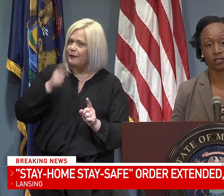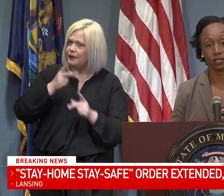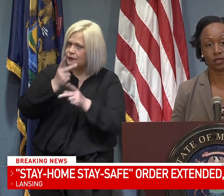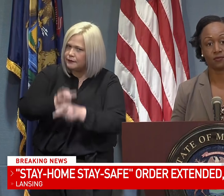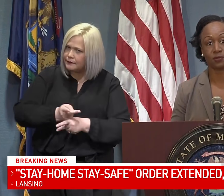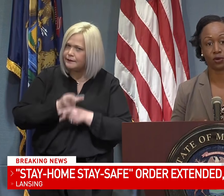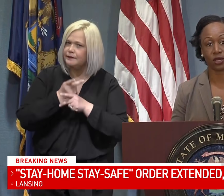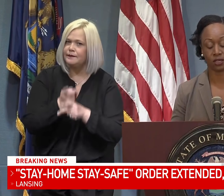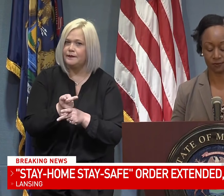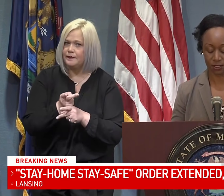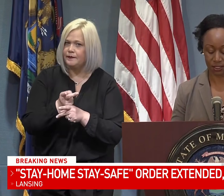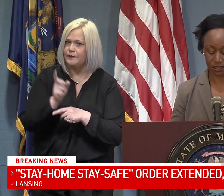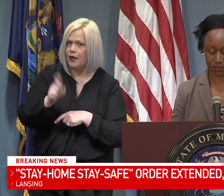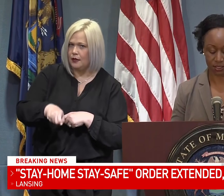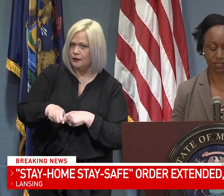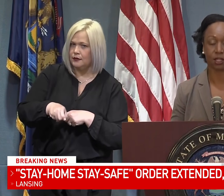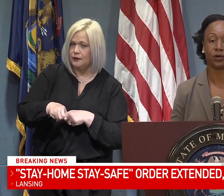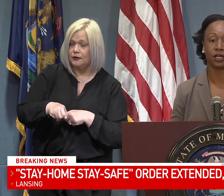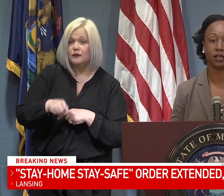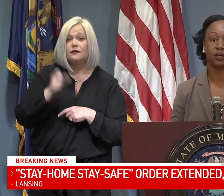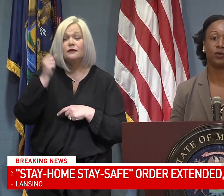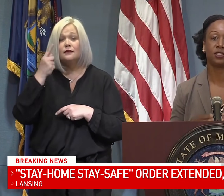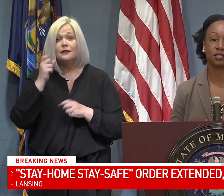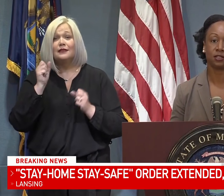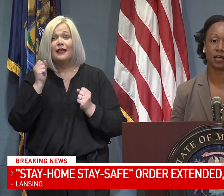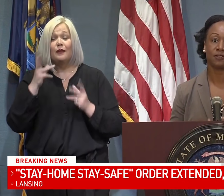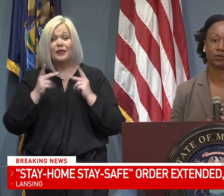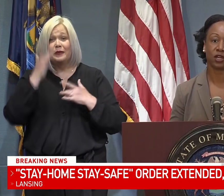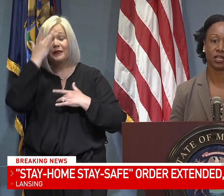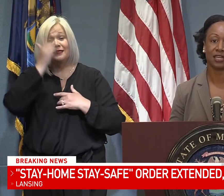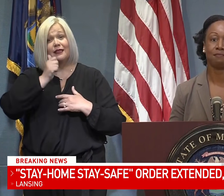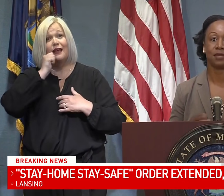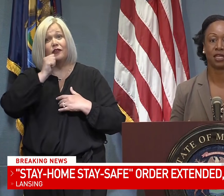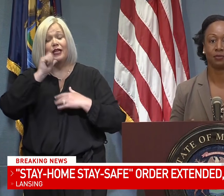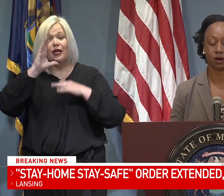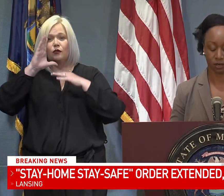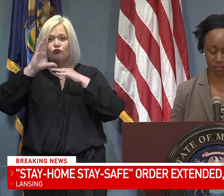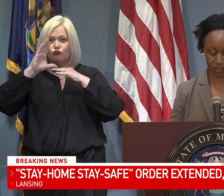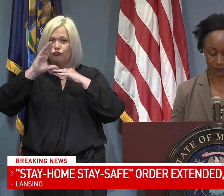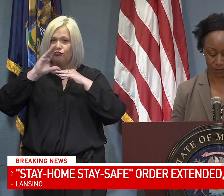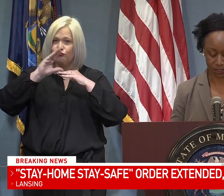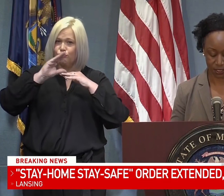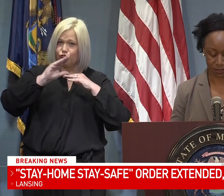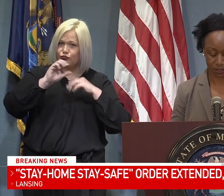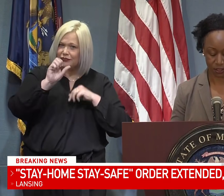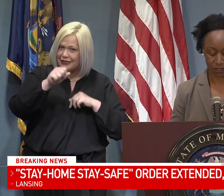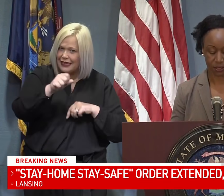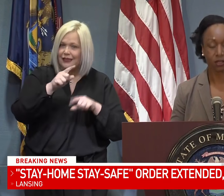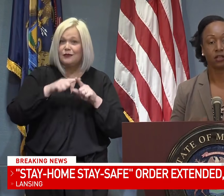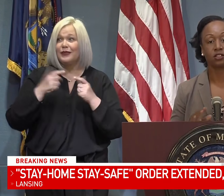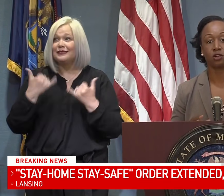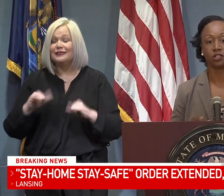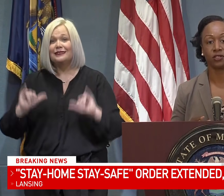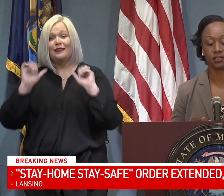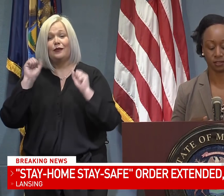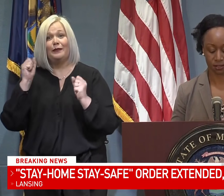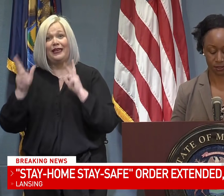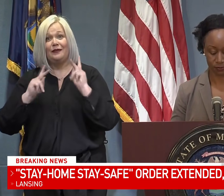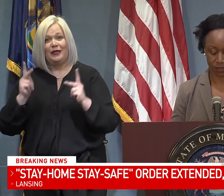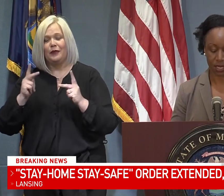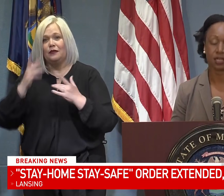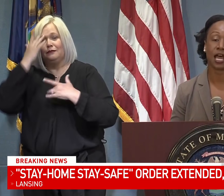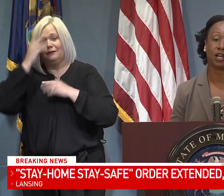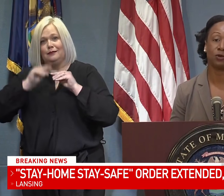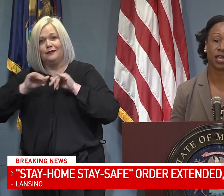the rate of spread of disease is slowing, we still have spread in many parts of the state. Social